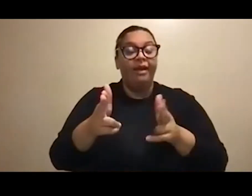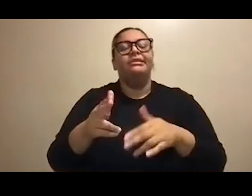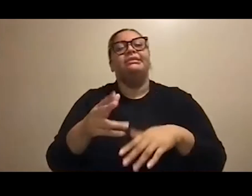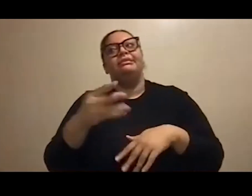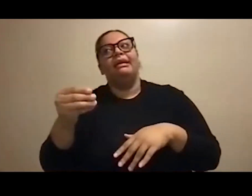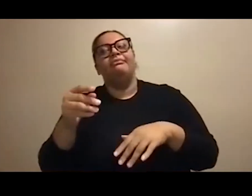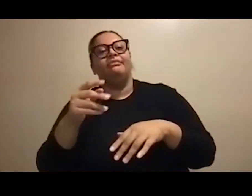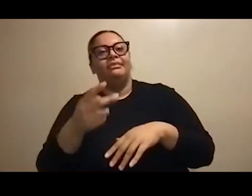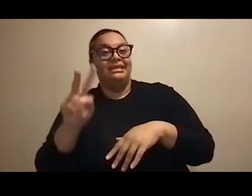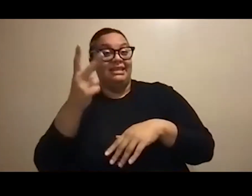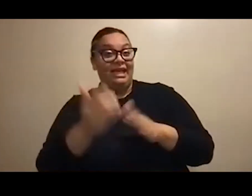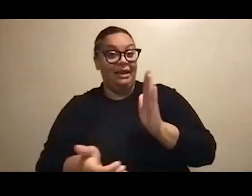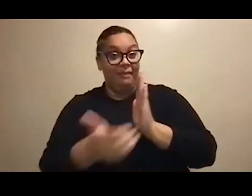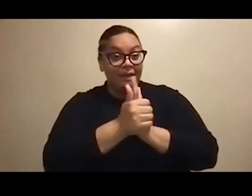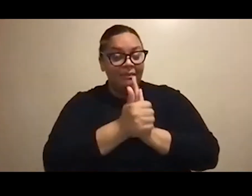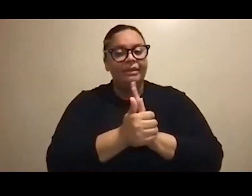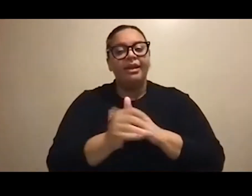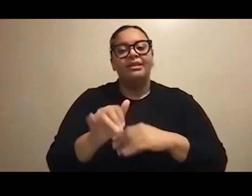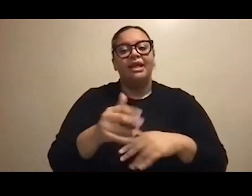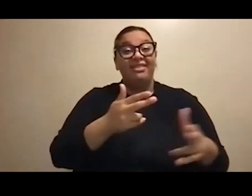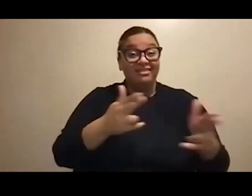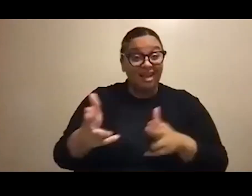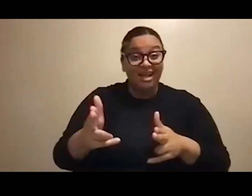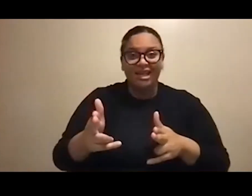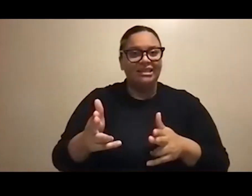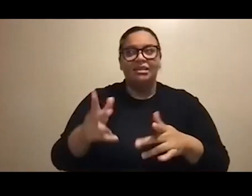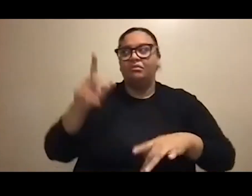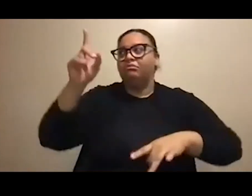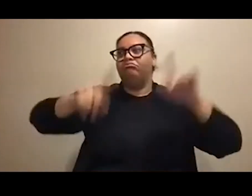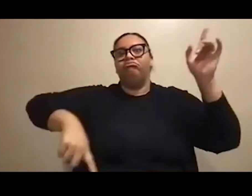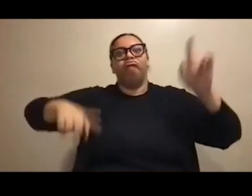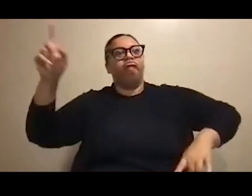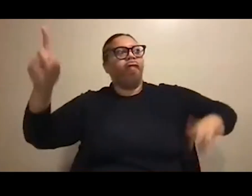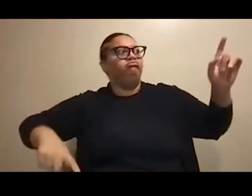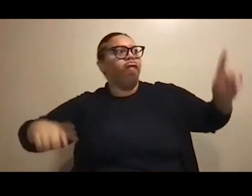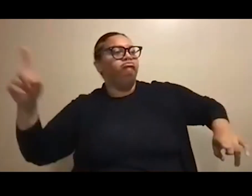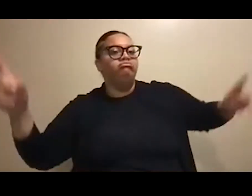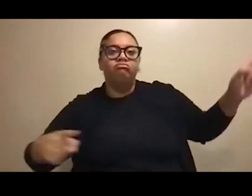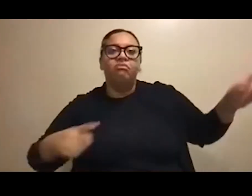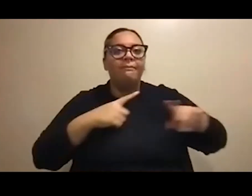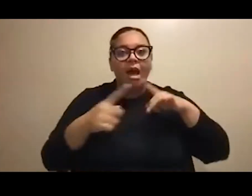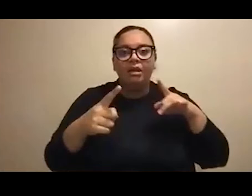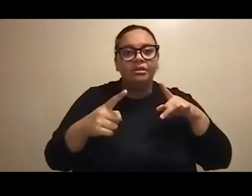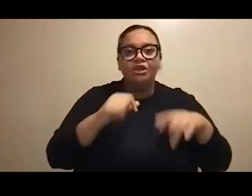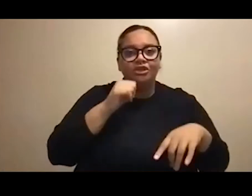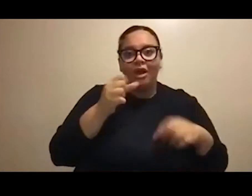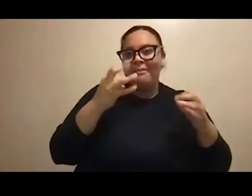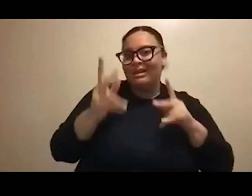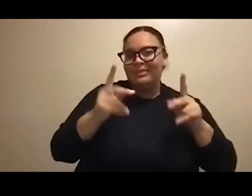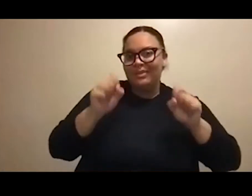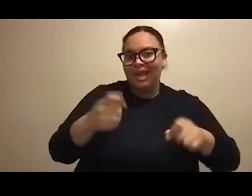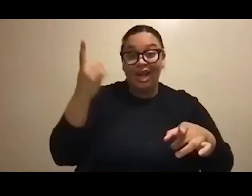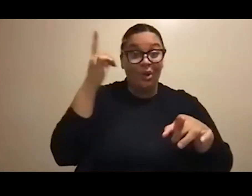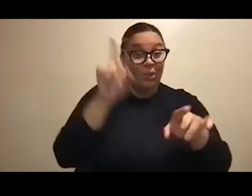that this notion of gun is all over the place, and there's not a whole lot of agreement about what guns